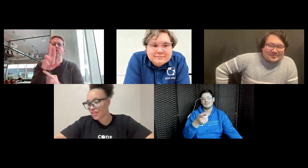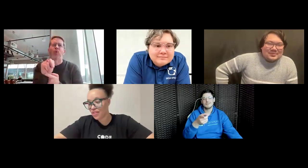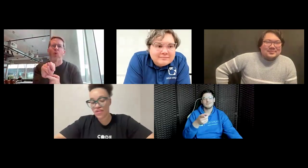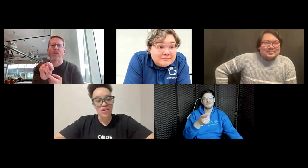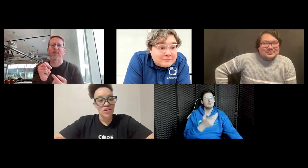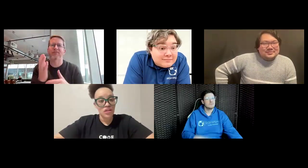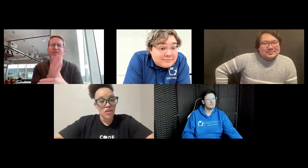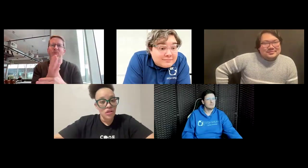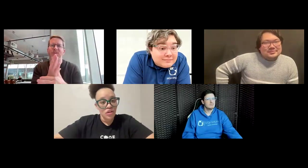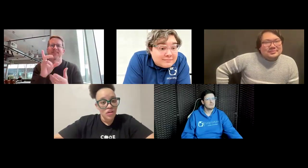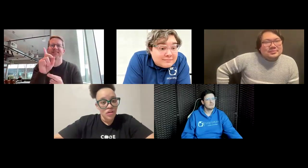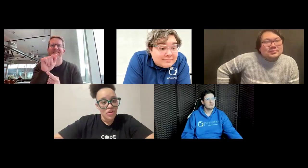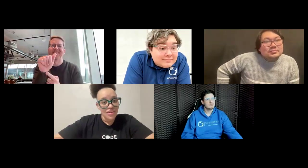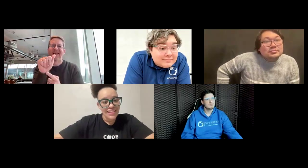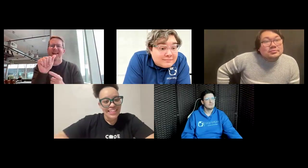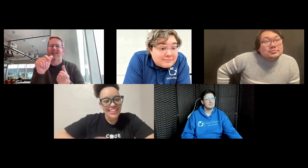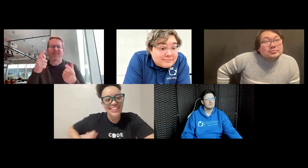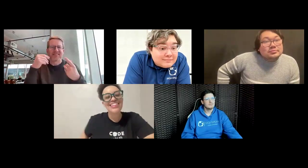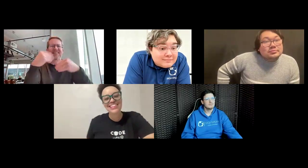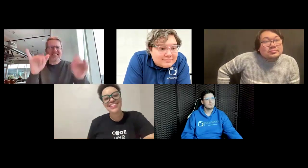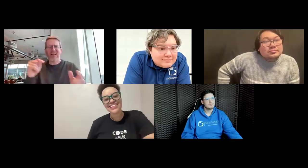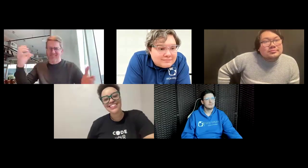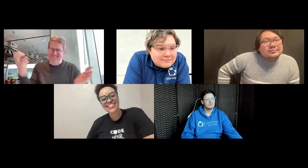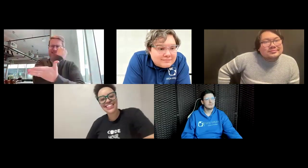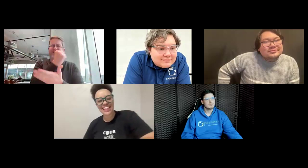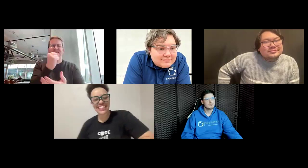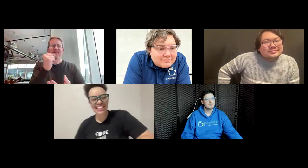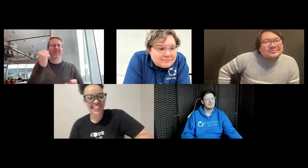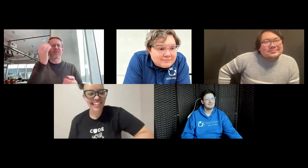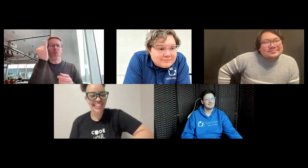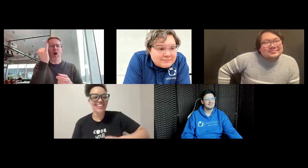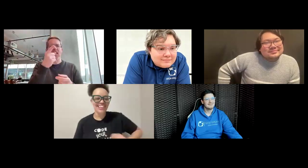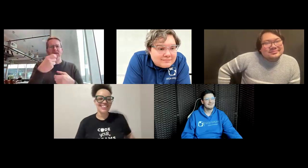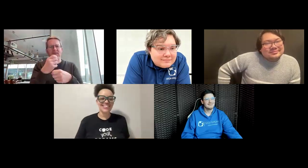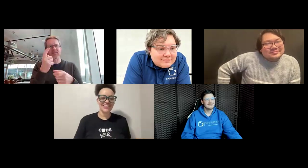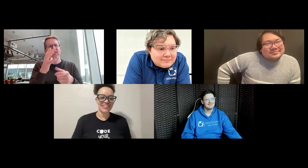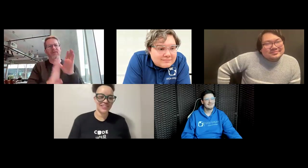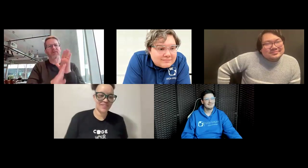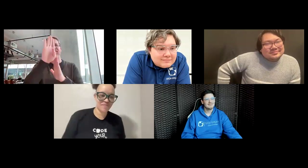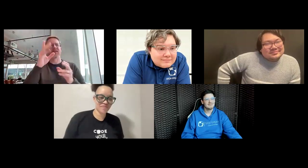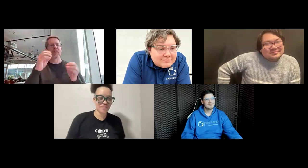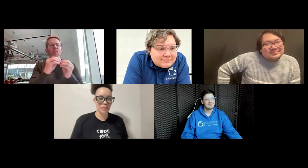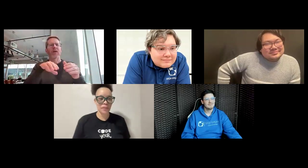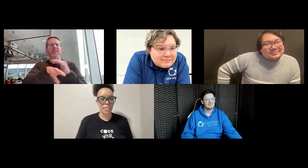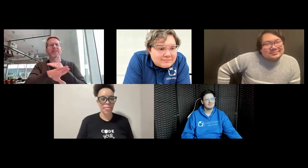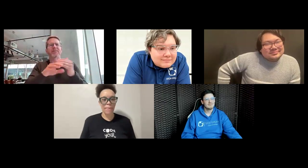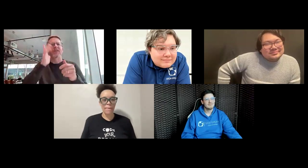sides. Rob, I'm a little torn because the data selling, people want to take advantage of that